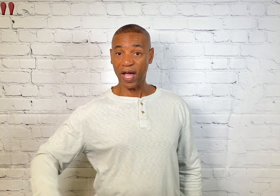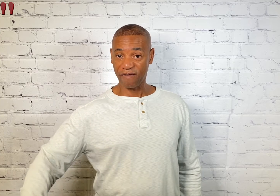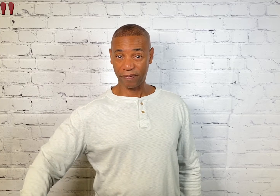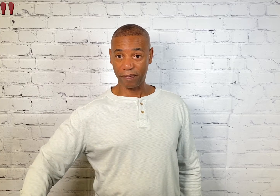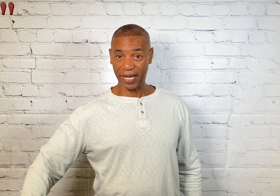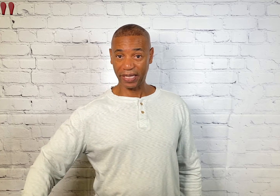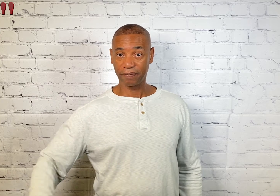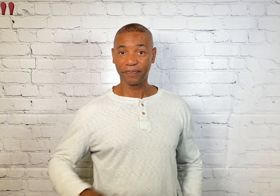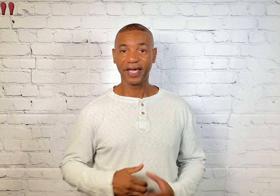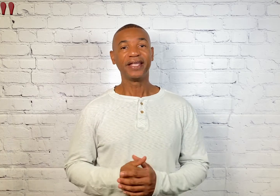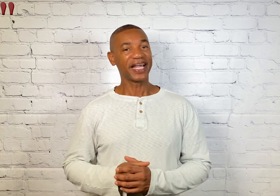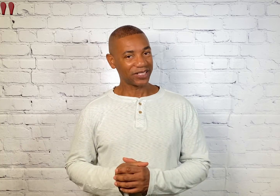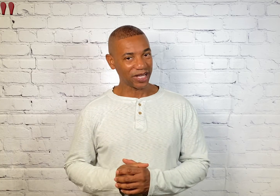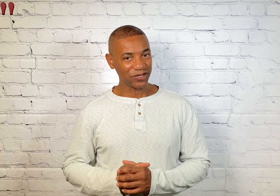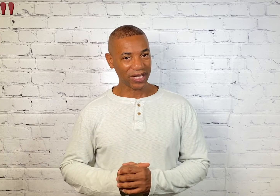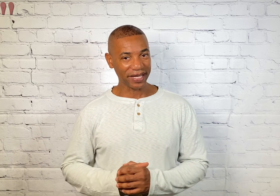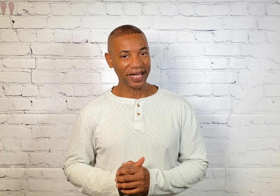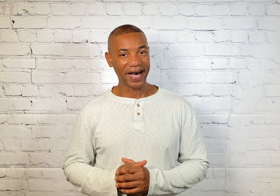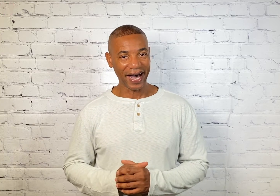from the body. That is how you sign hot.